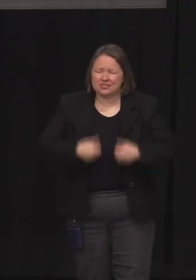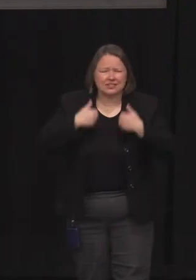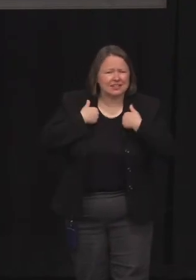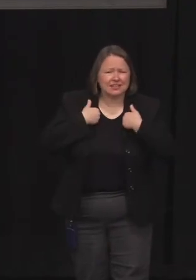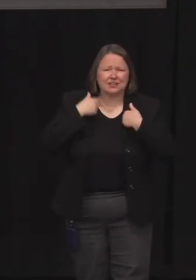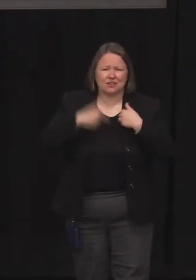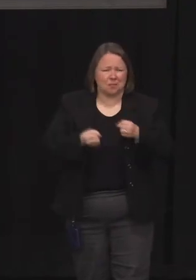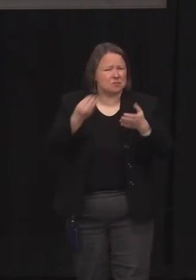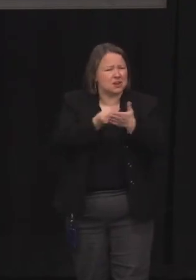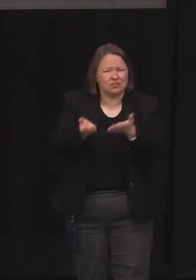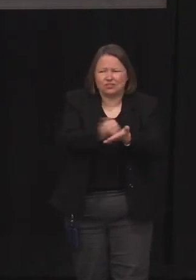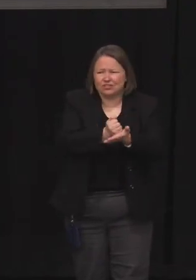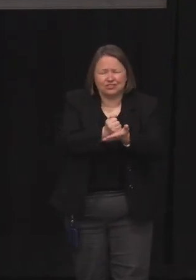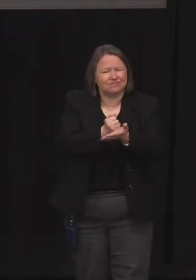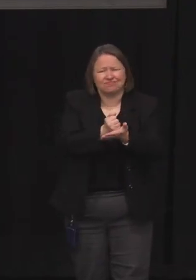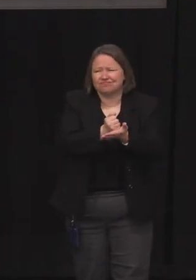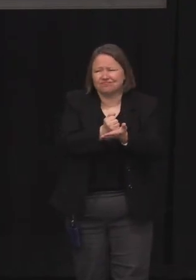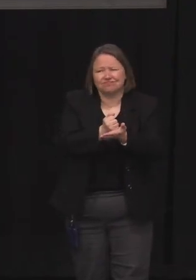socioeconomic status,